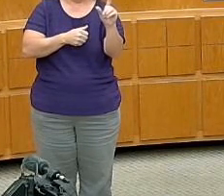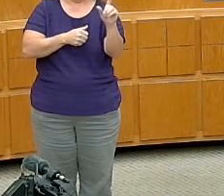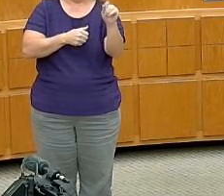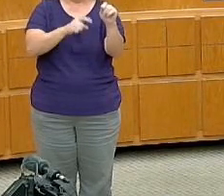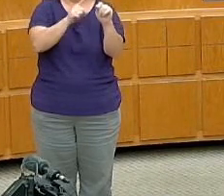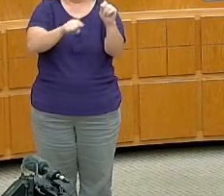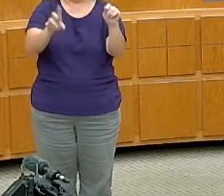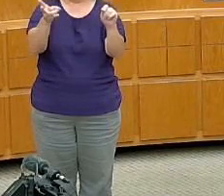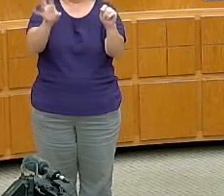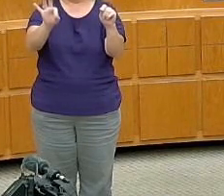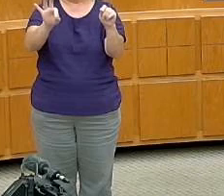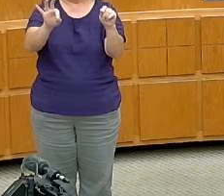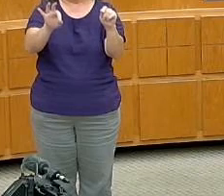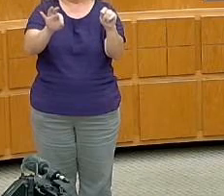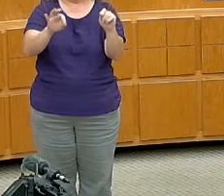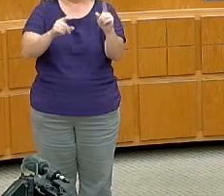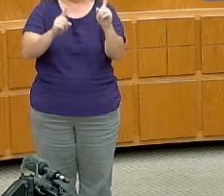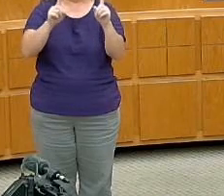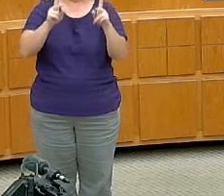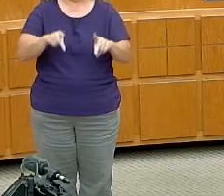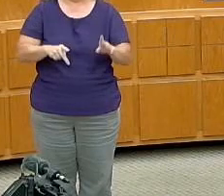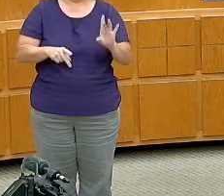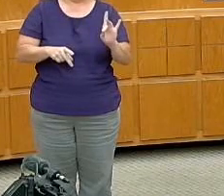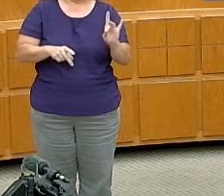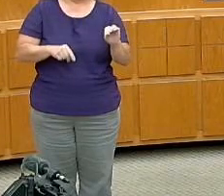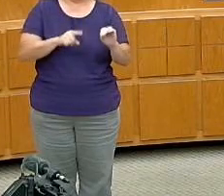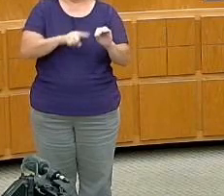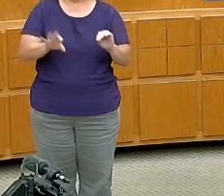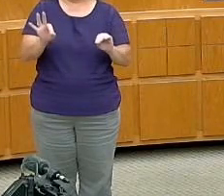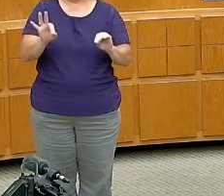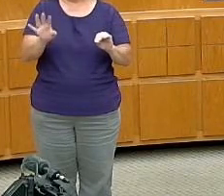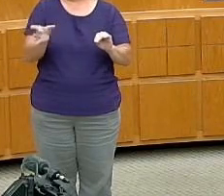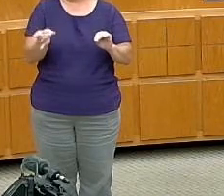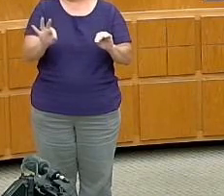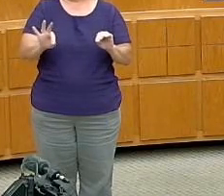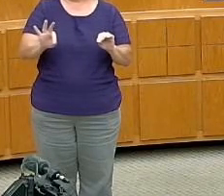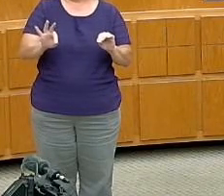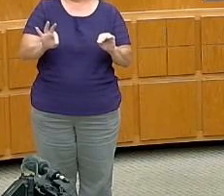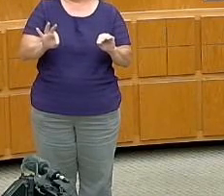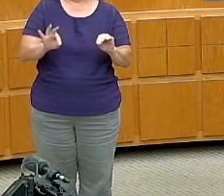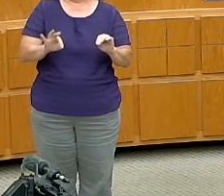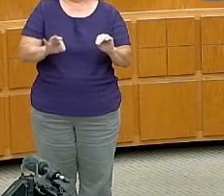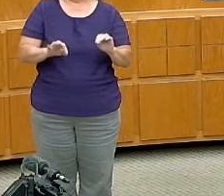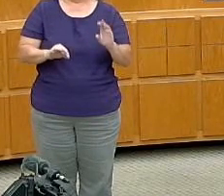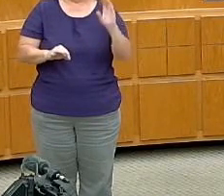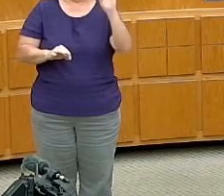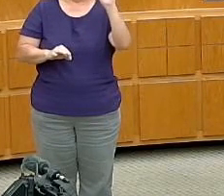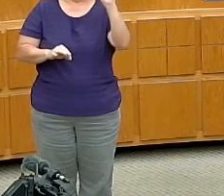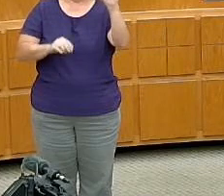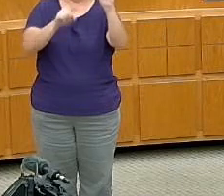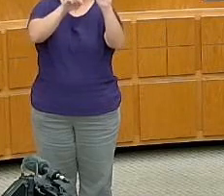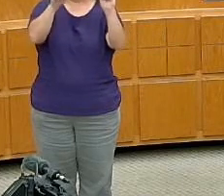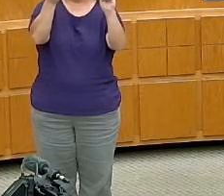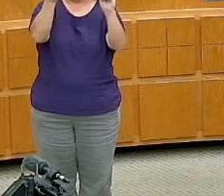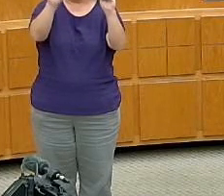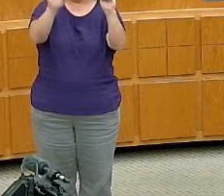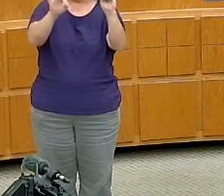There's 1 person in the 80 to 89-year-old bracket and 2 in the 0 to 19